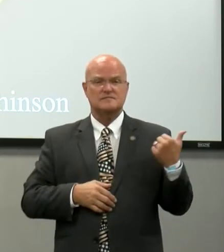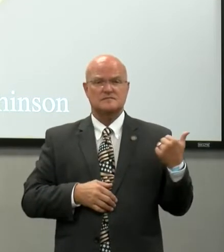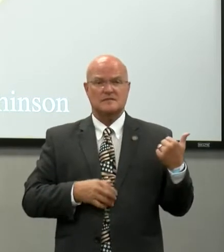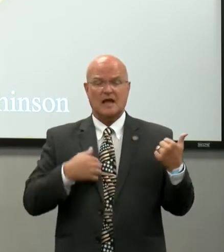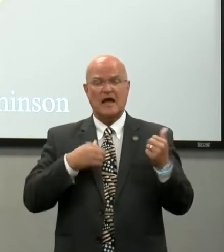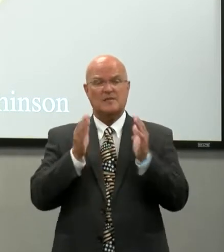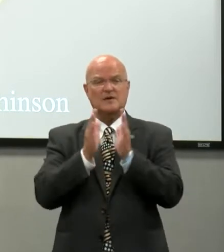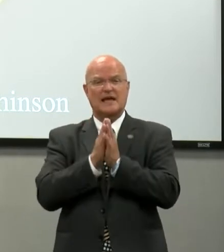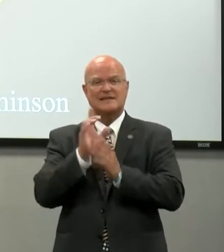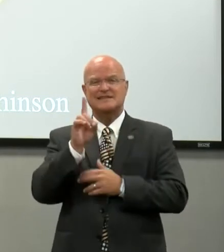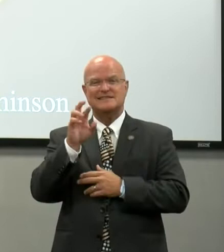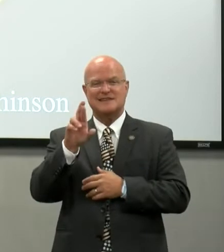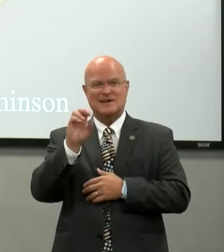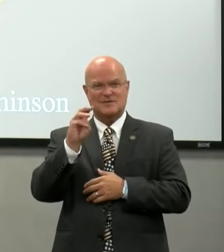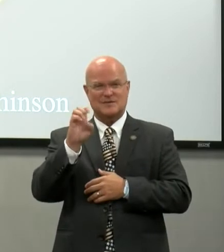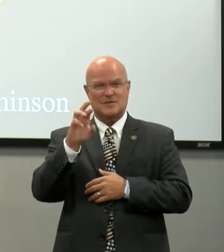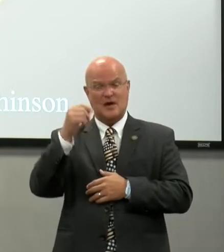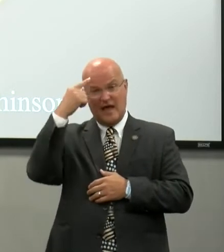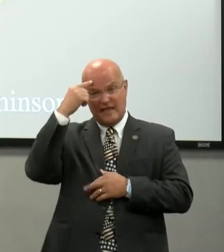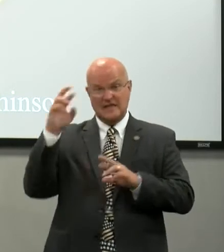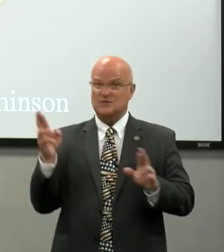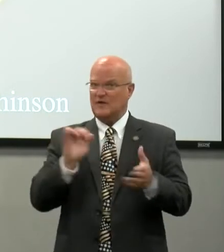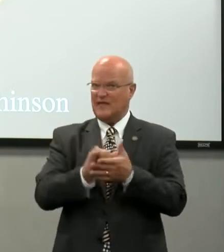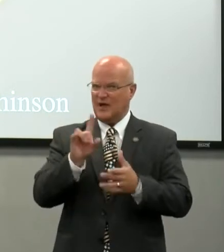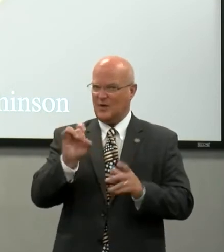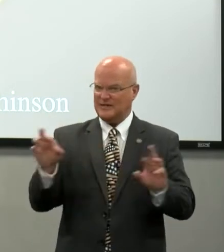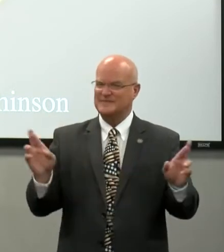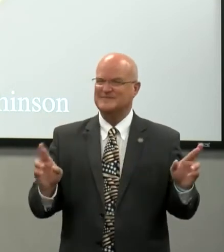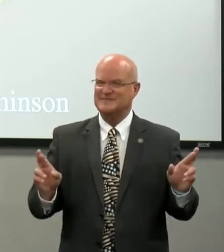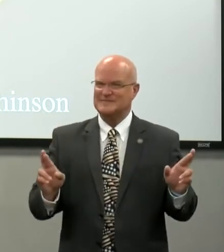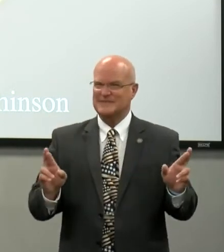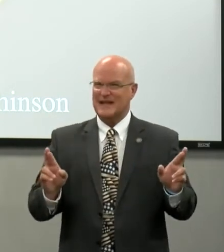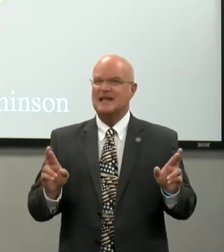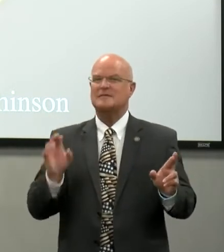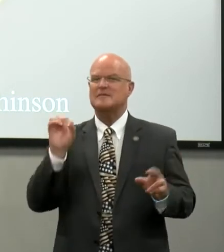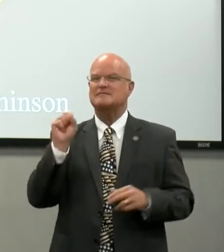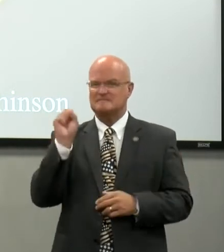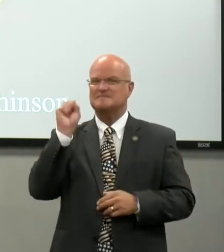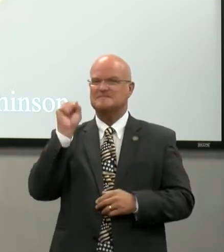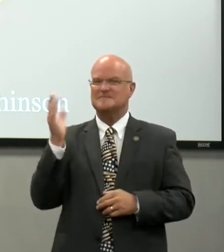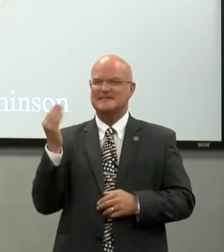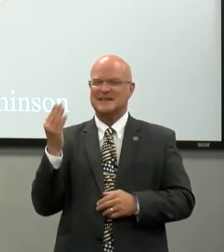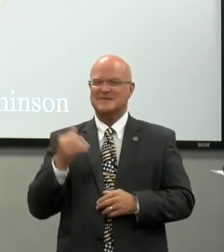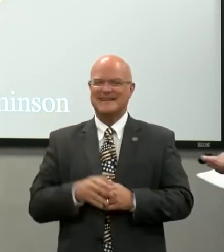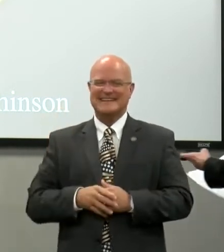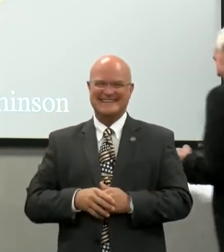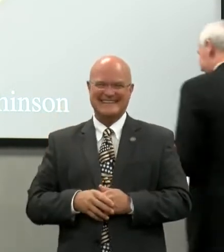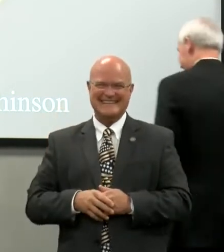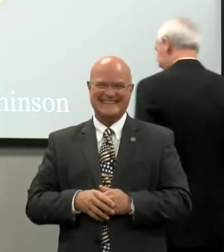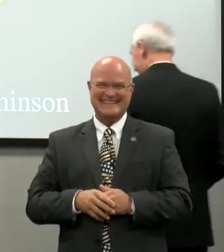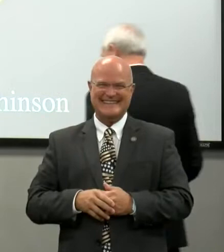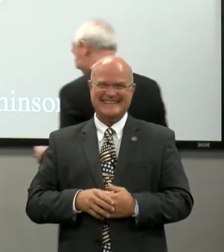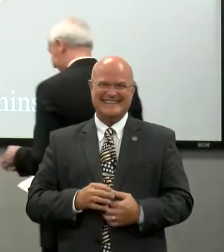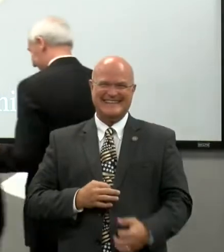I'm going to ask Dr. Romero. I think he's ready for that question. He's giving me the nod, so come on